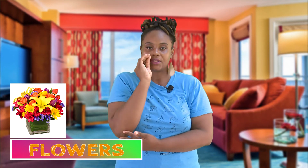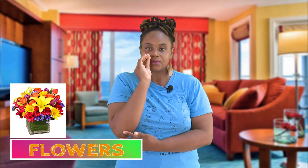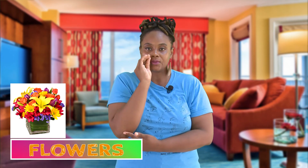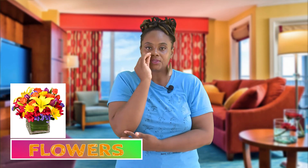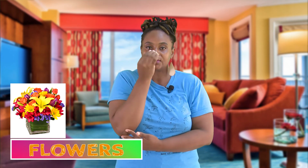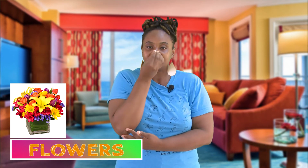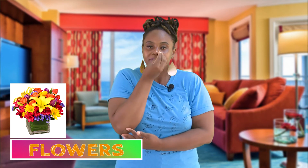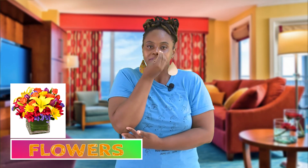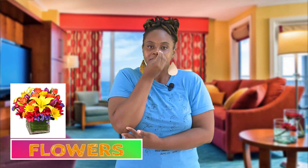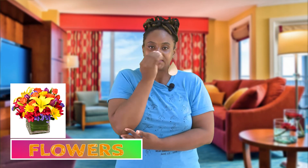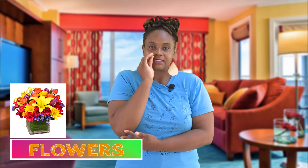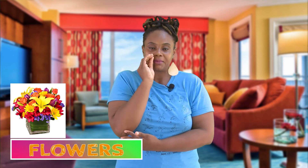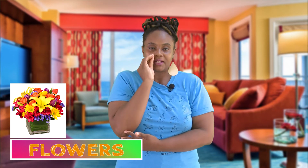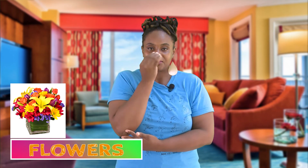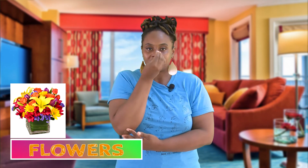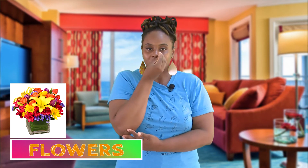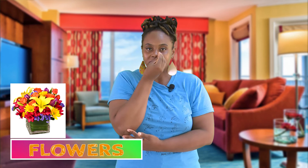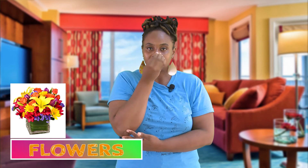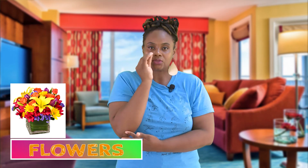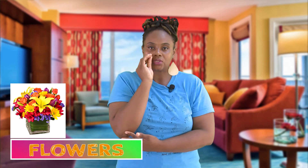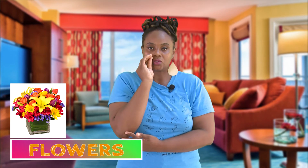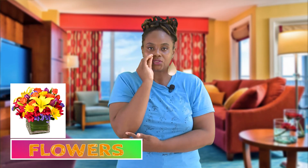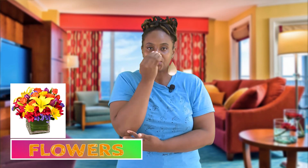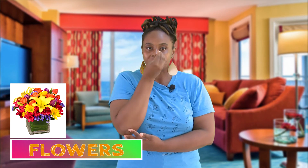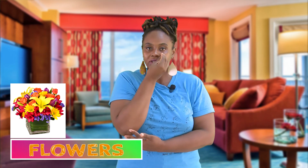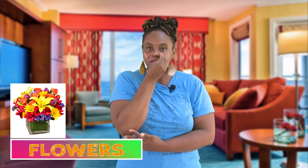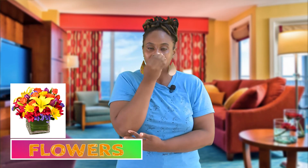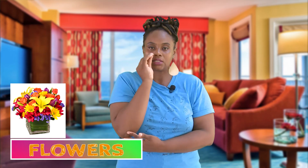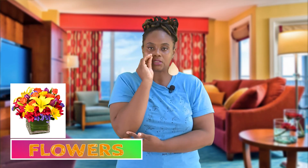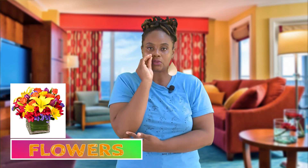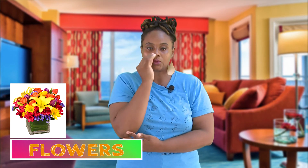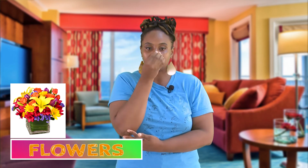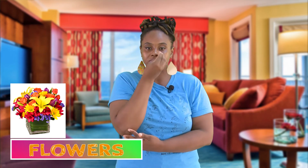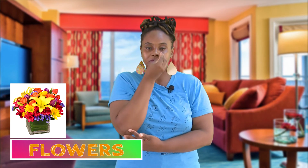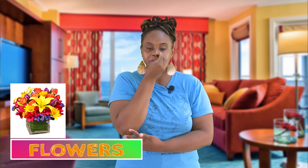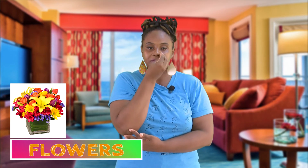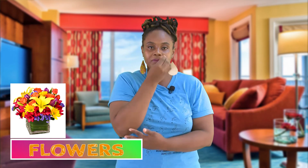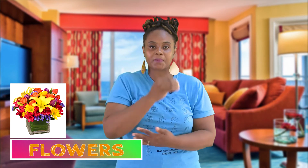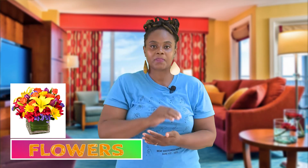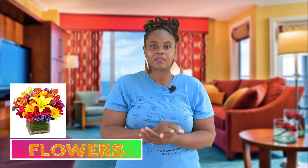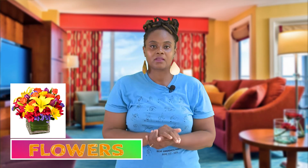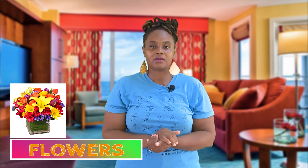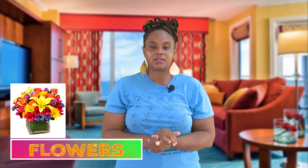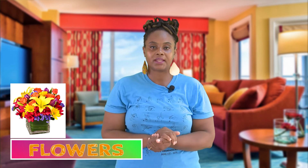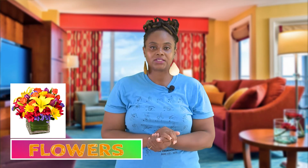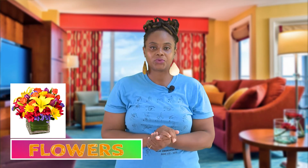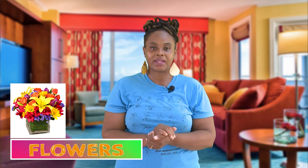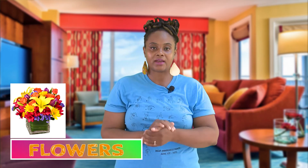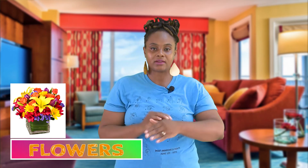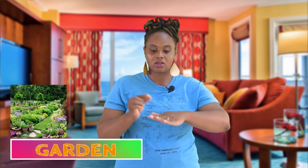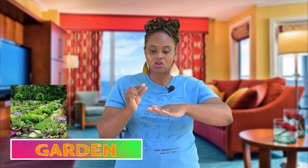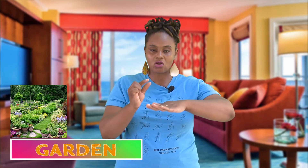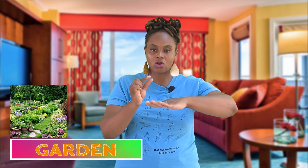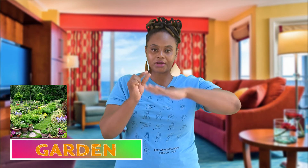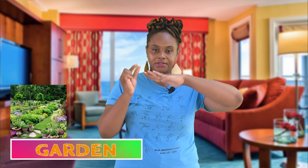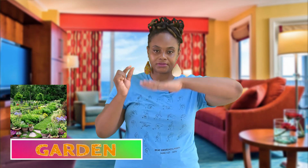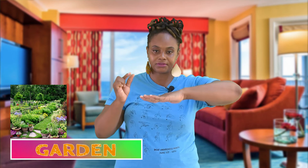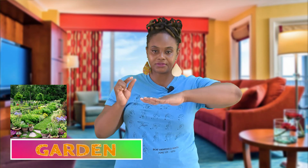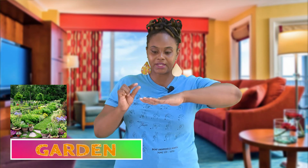Like you're going to smell the flowers. It goes close to your nose. Next we had garden,